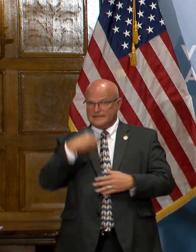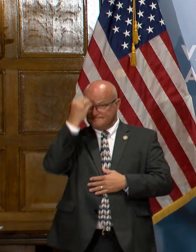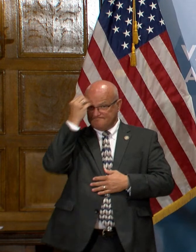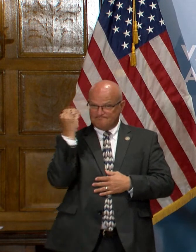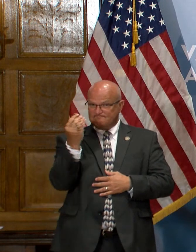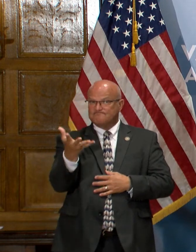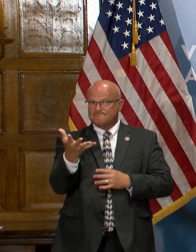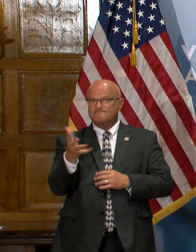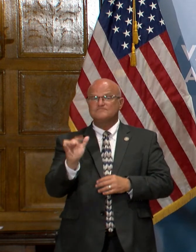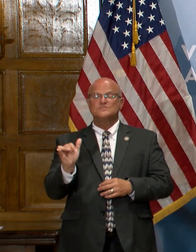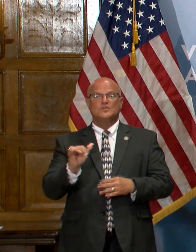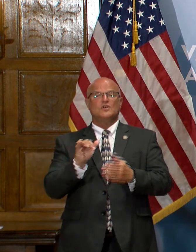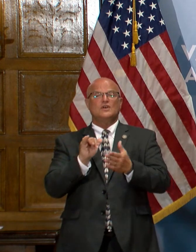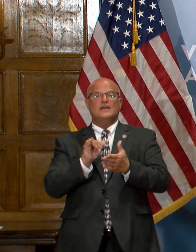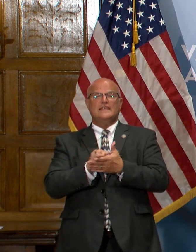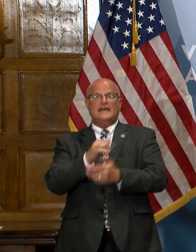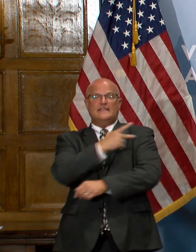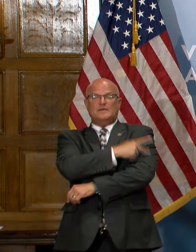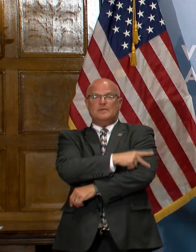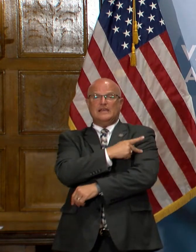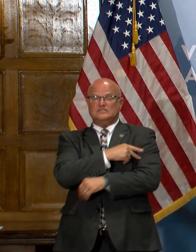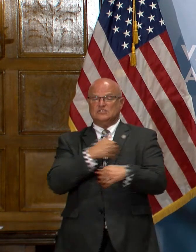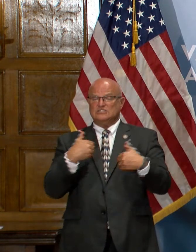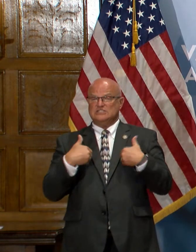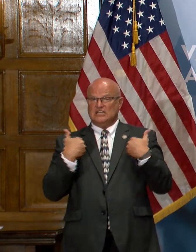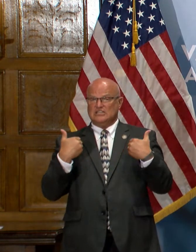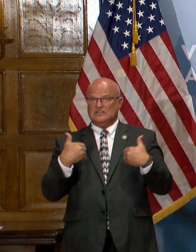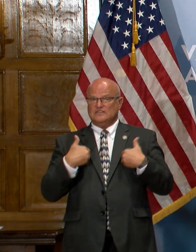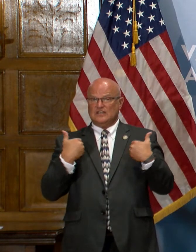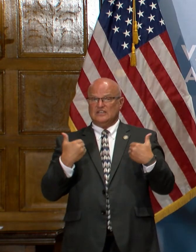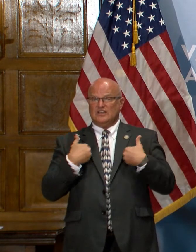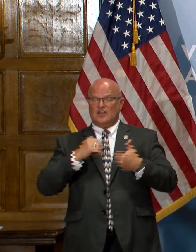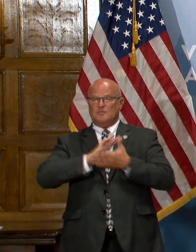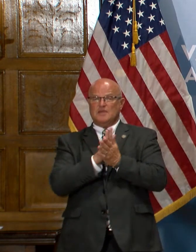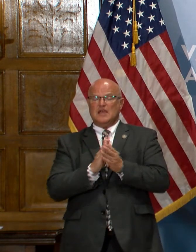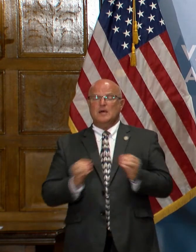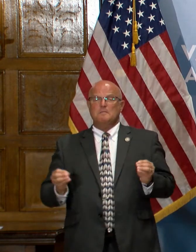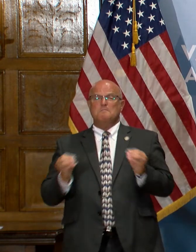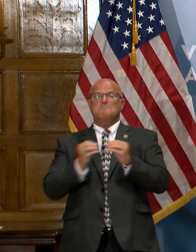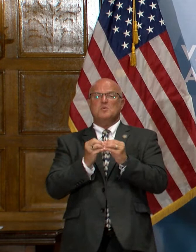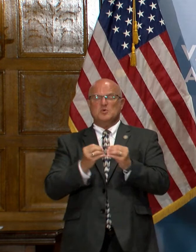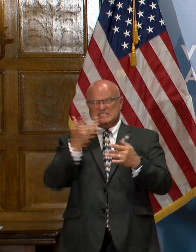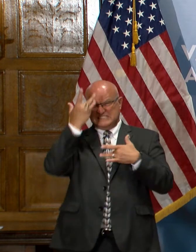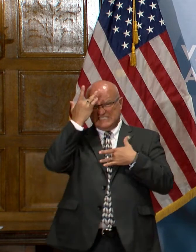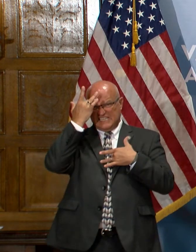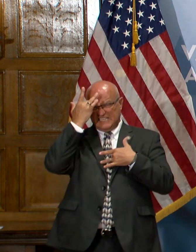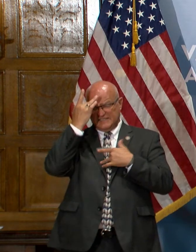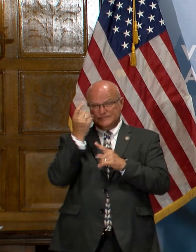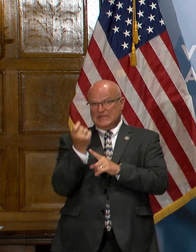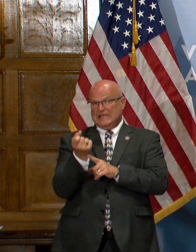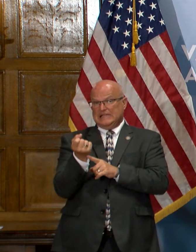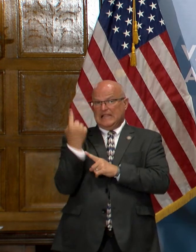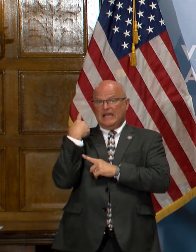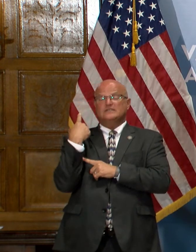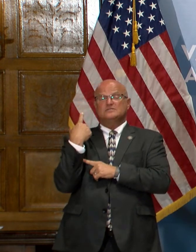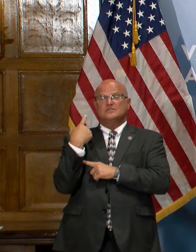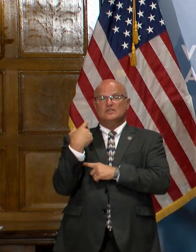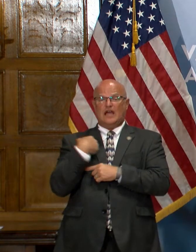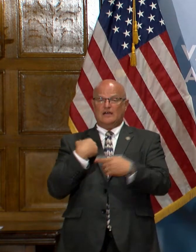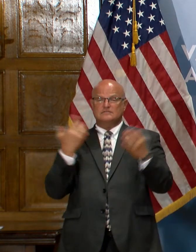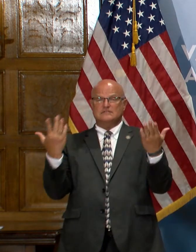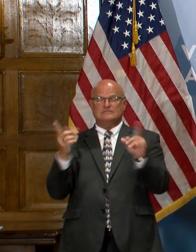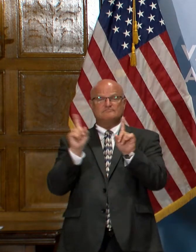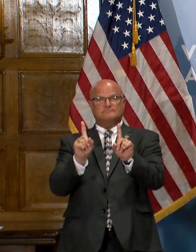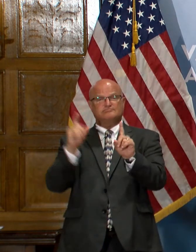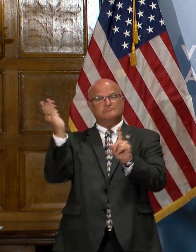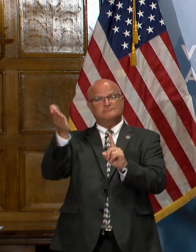you that the patients are younger and the patients are much sicker. A year ago when I was with you, we